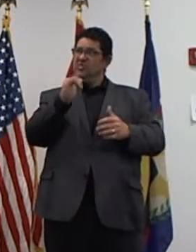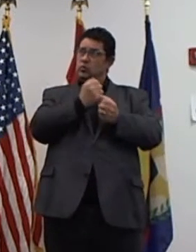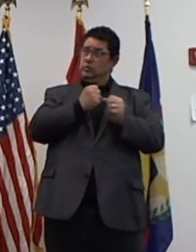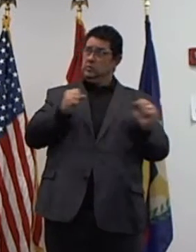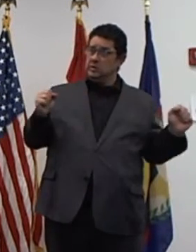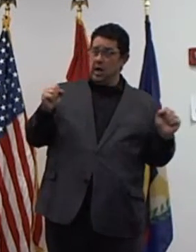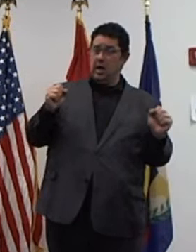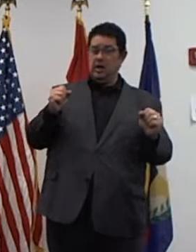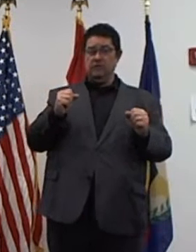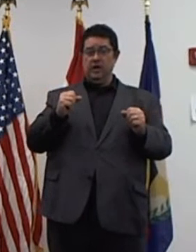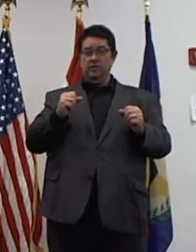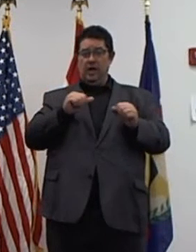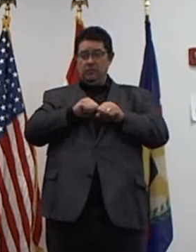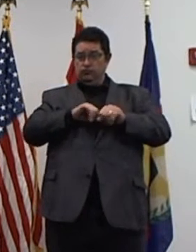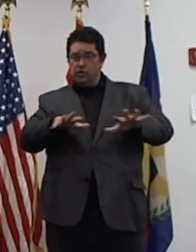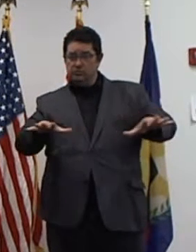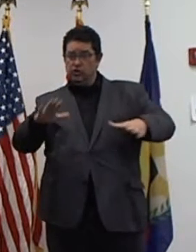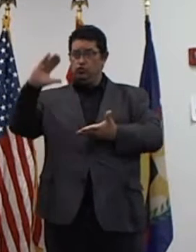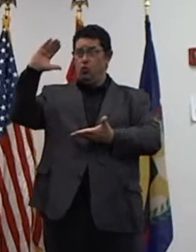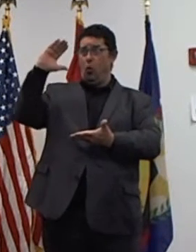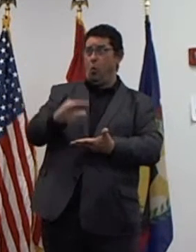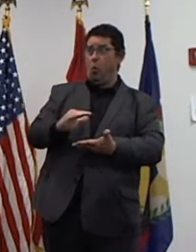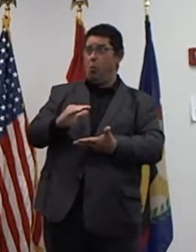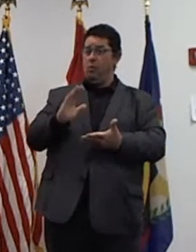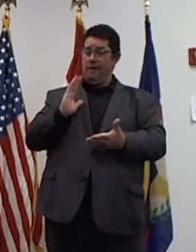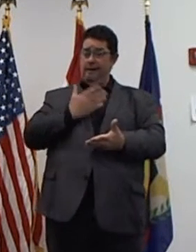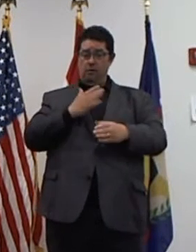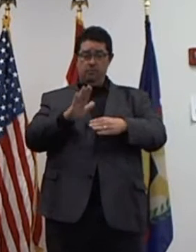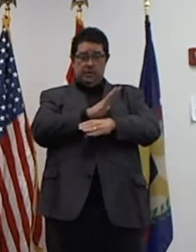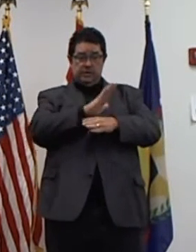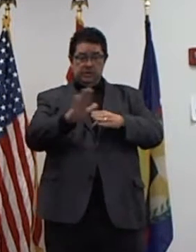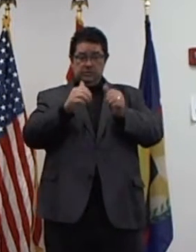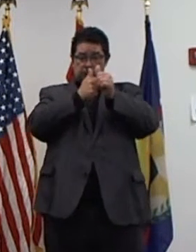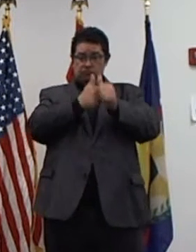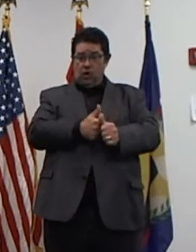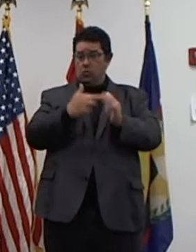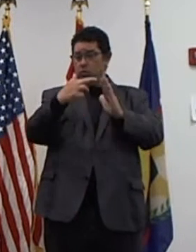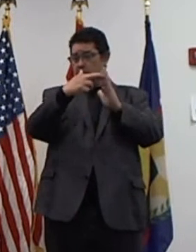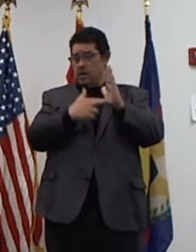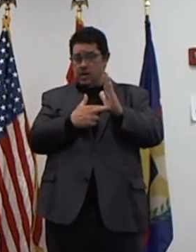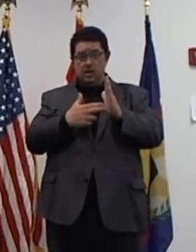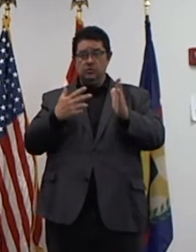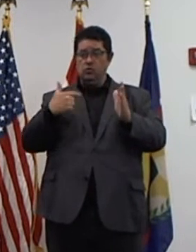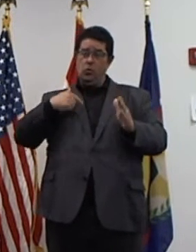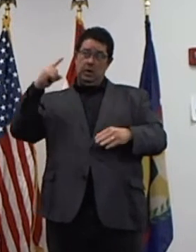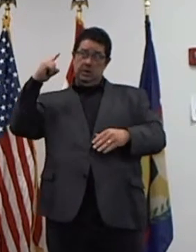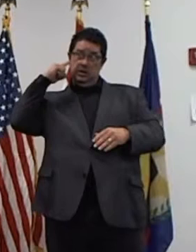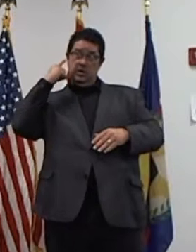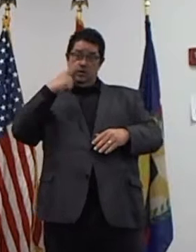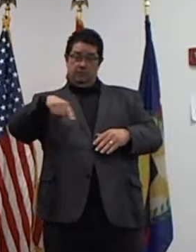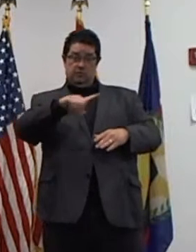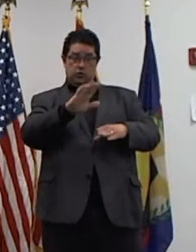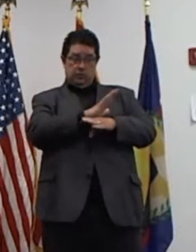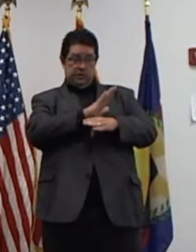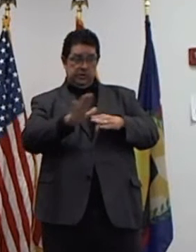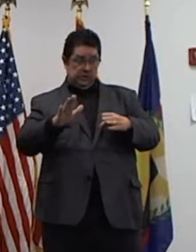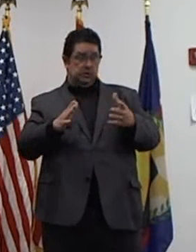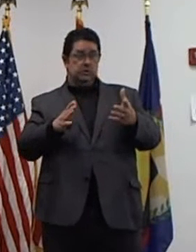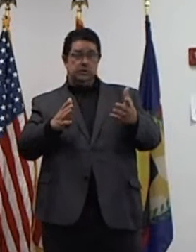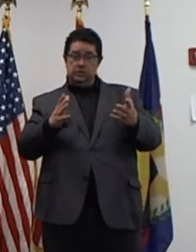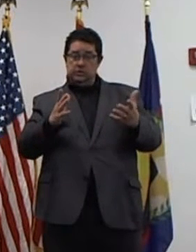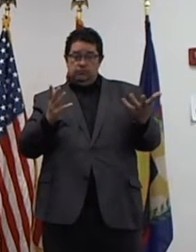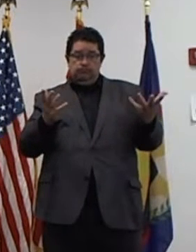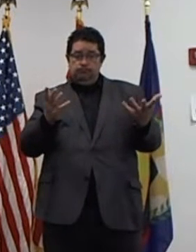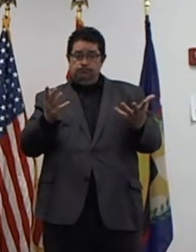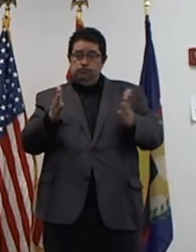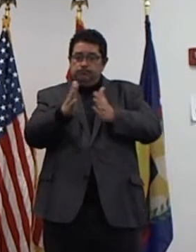that's what will keep the transmission low. Our businesses following the guidelines, and what I hear from them is really